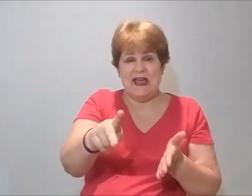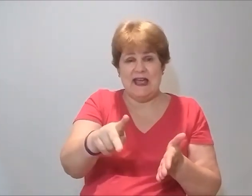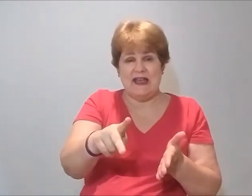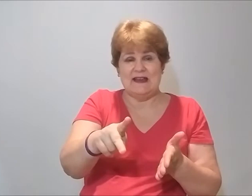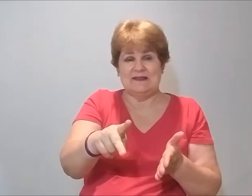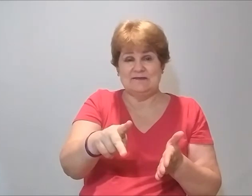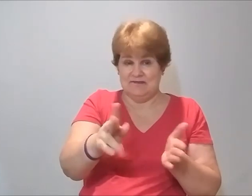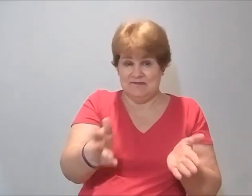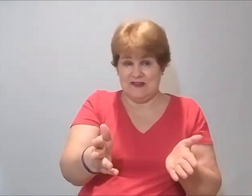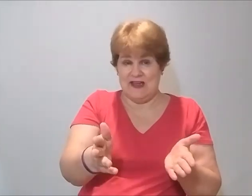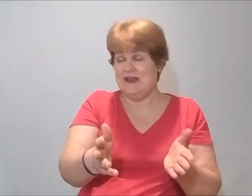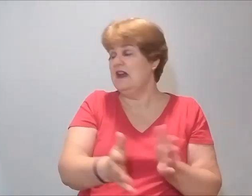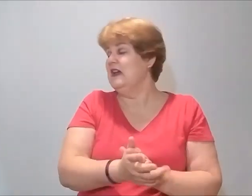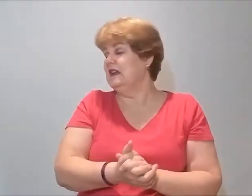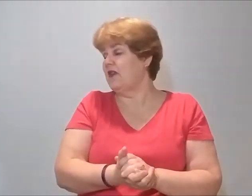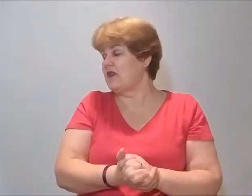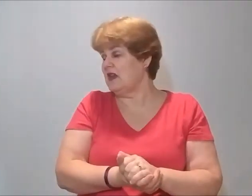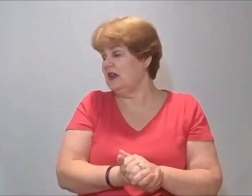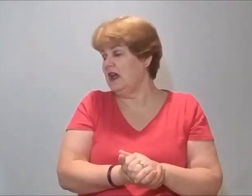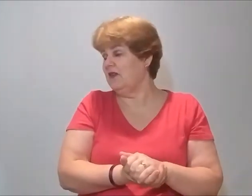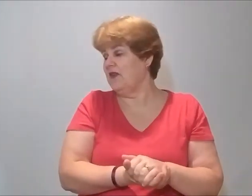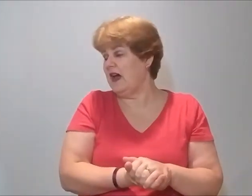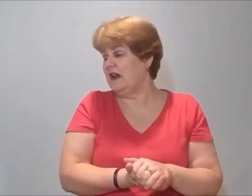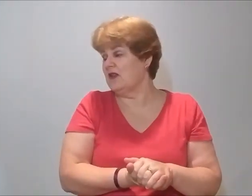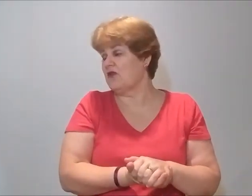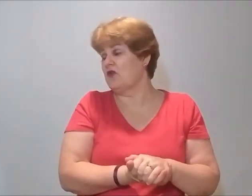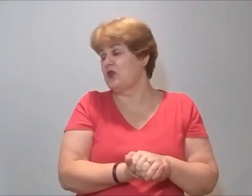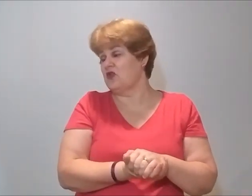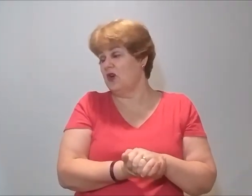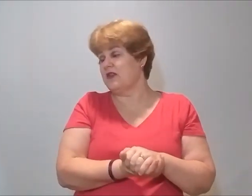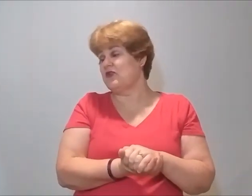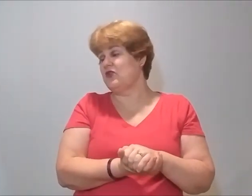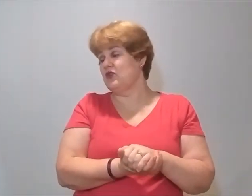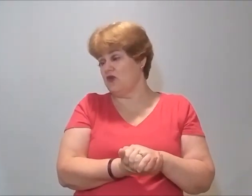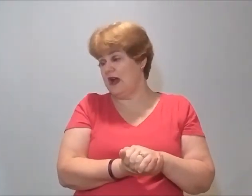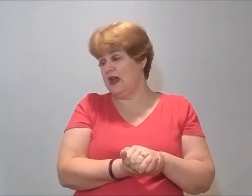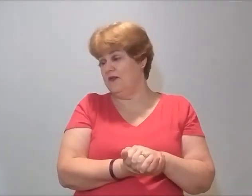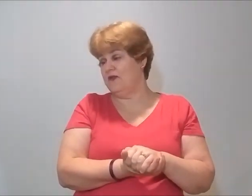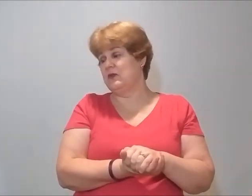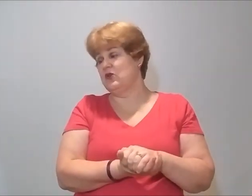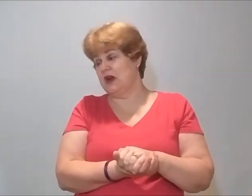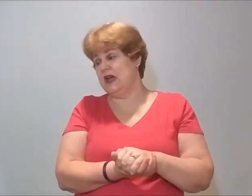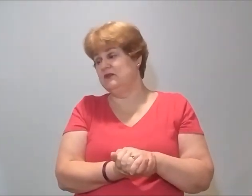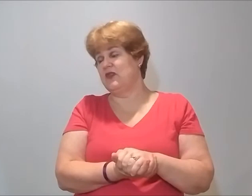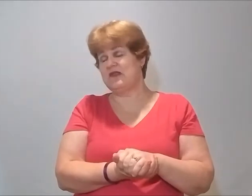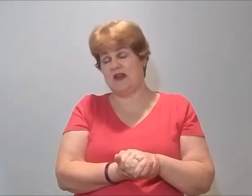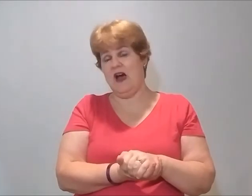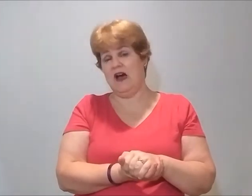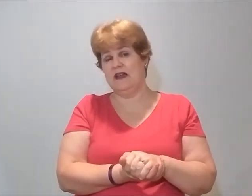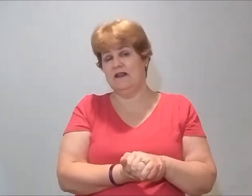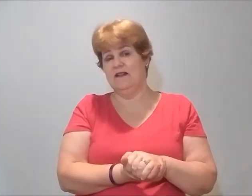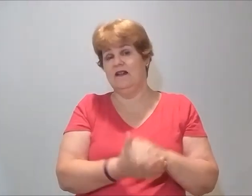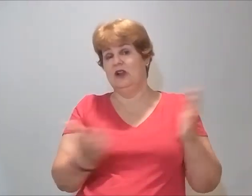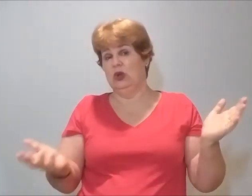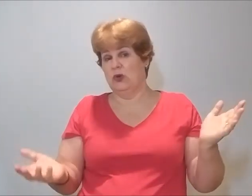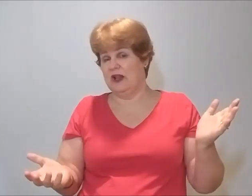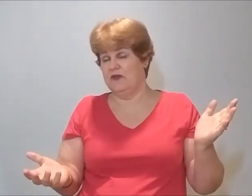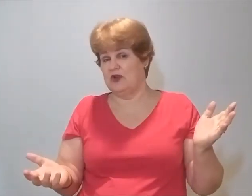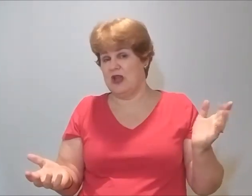pay. Okay, now the second half of that is from the cross to the grave, from the grave to the sky. Lord, I lift your name on